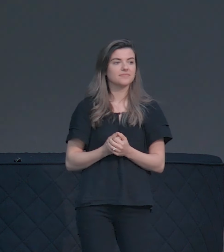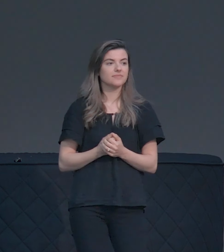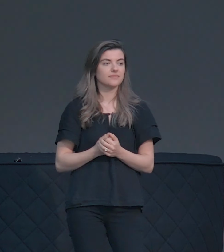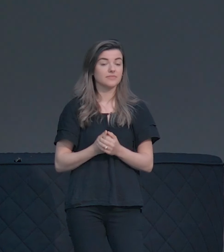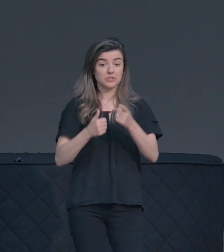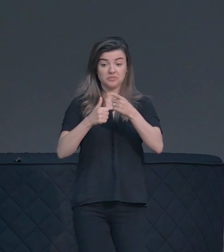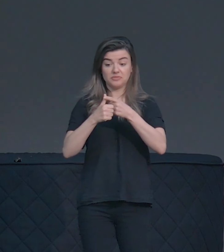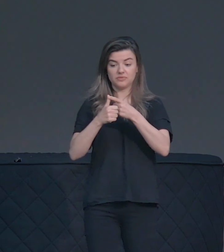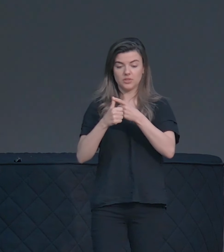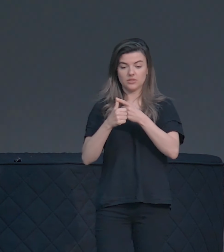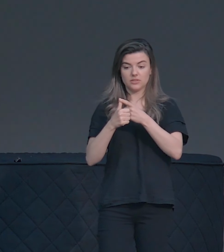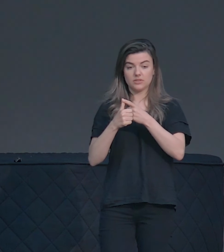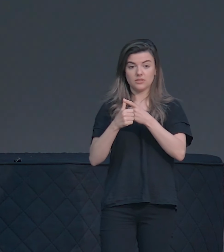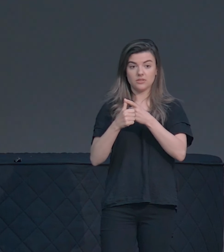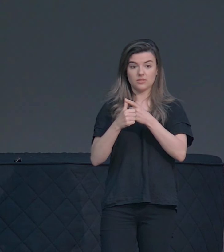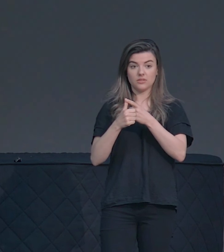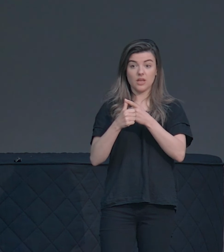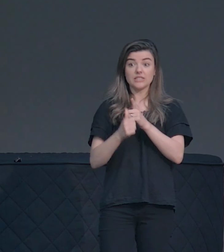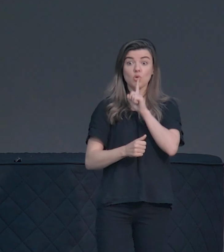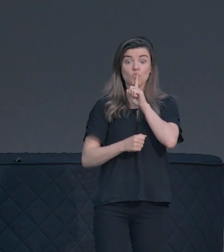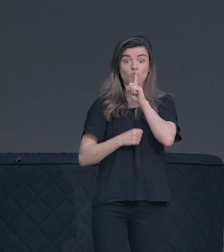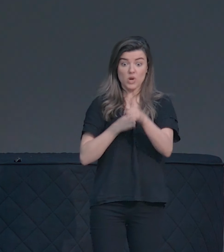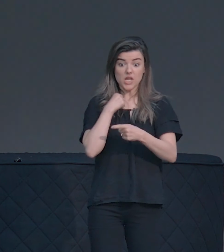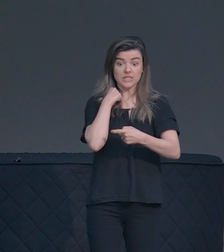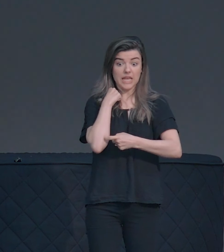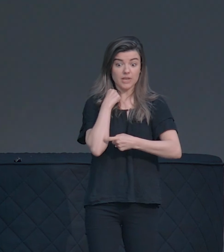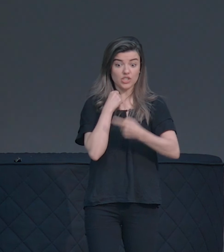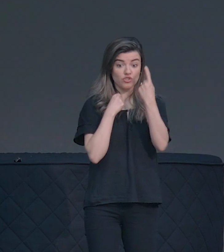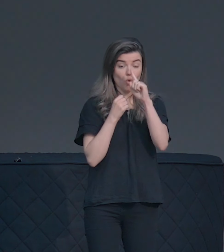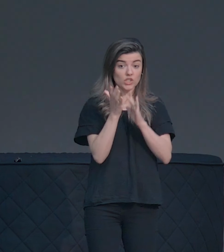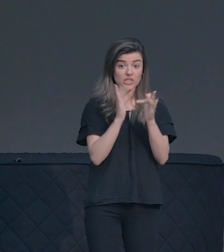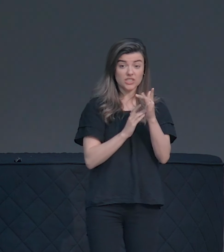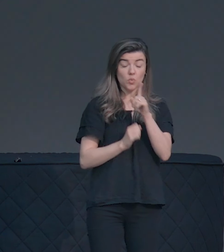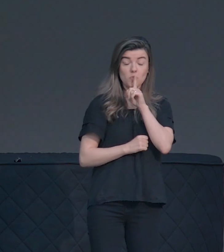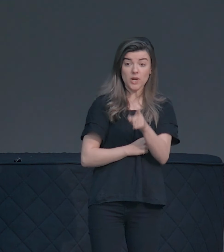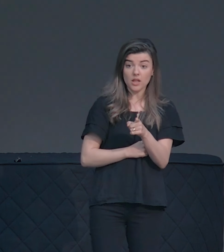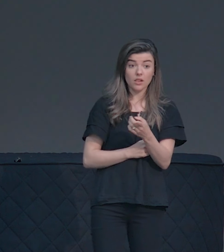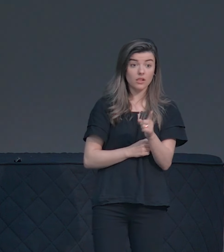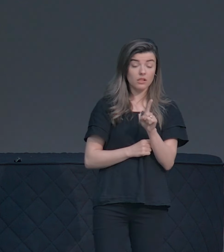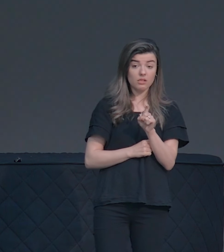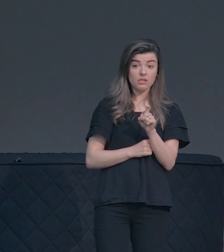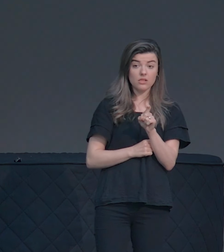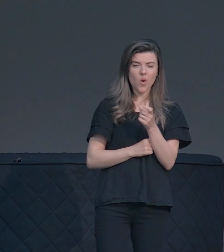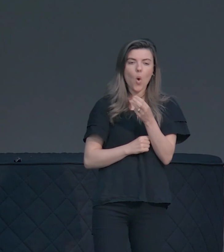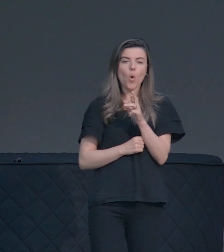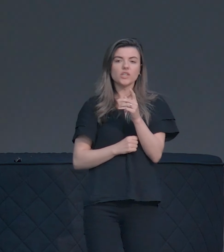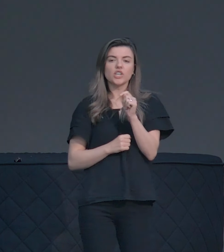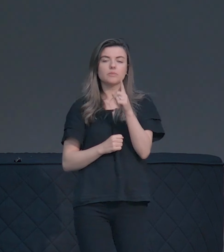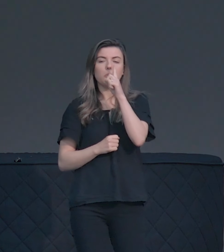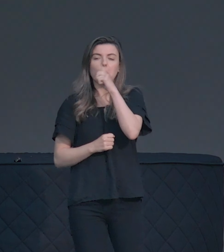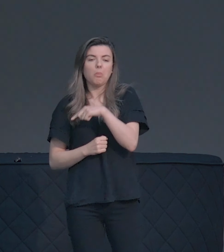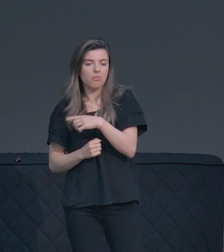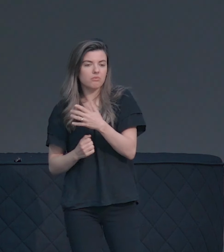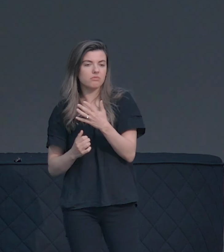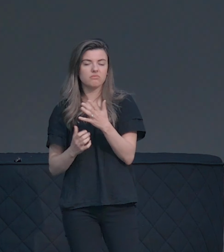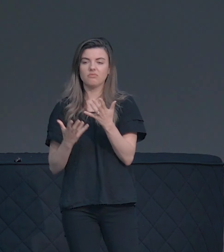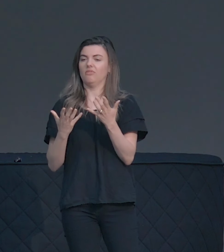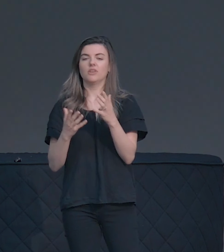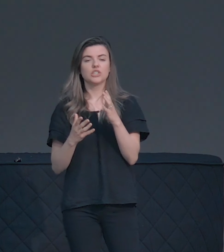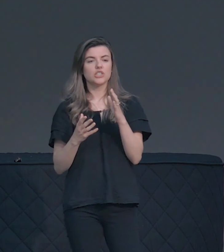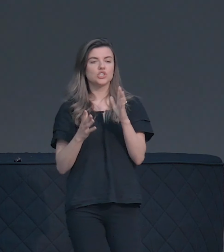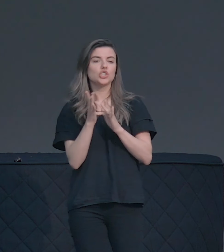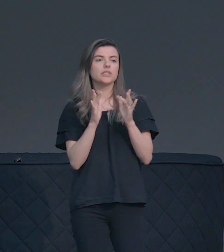The first is this: are these real temptations then for Jesus? Or is this just a facade? Is Jesus just going